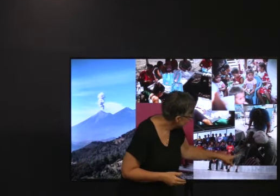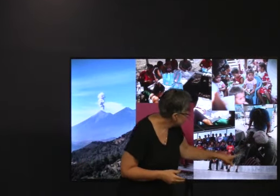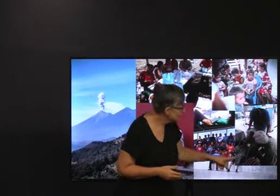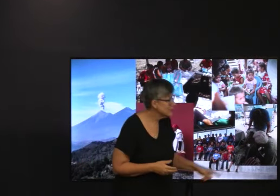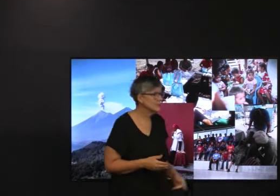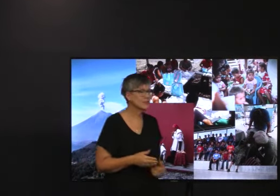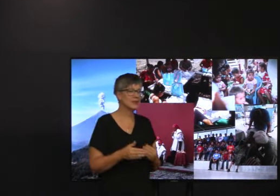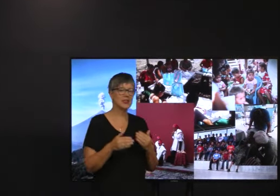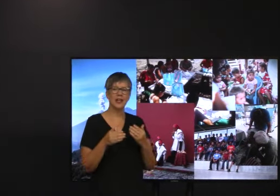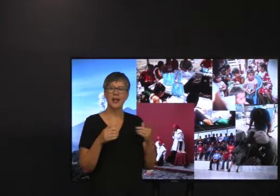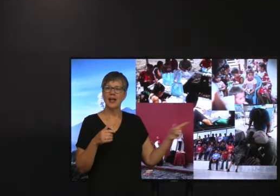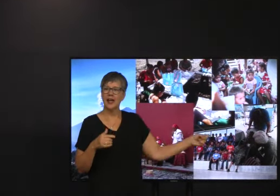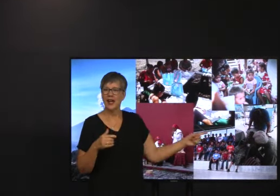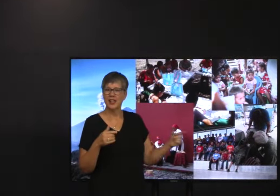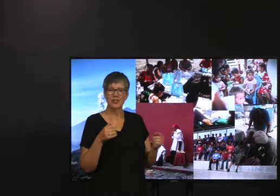child.